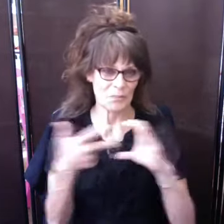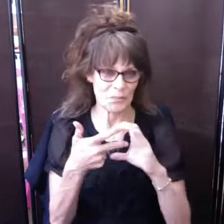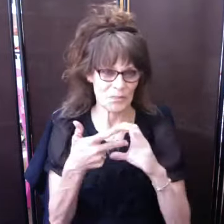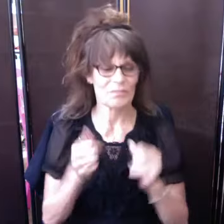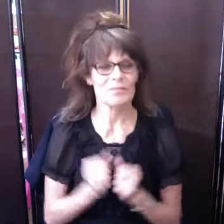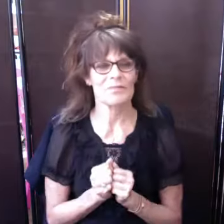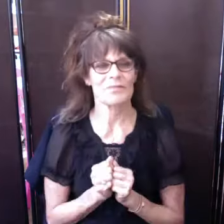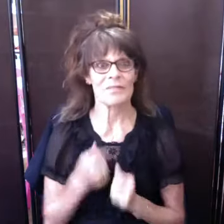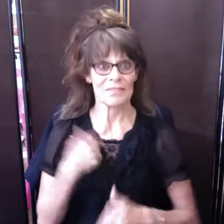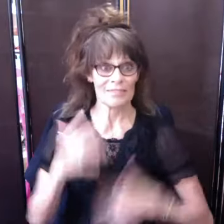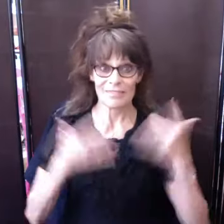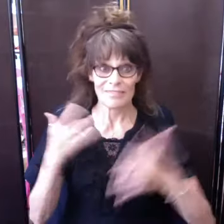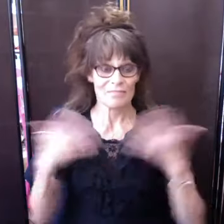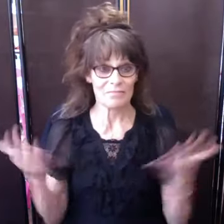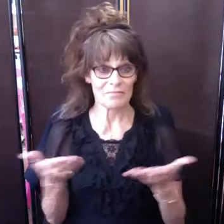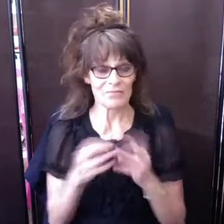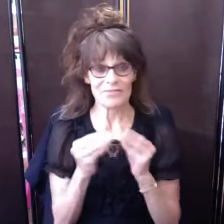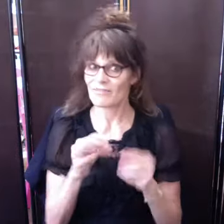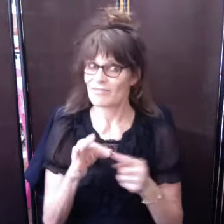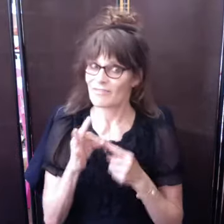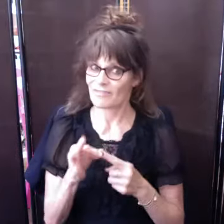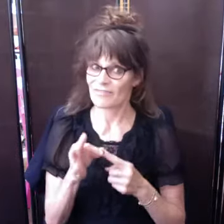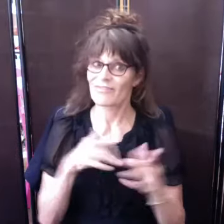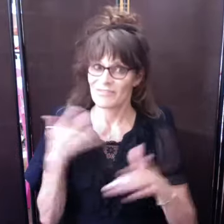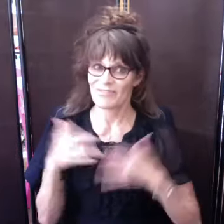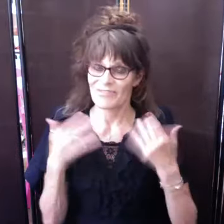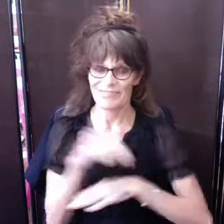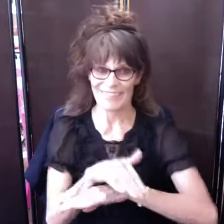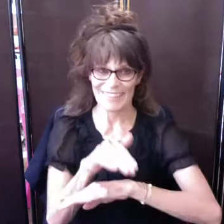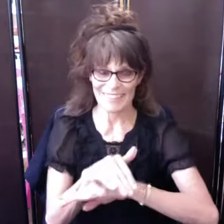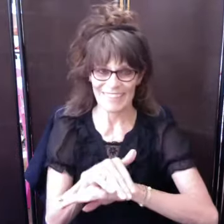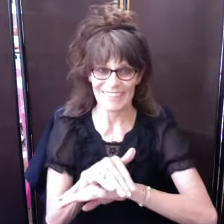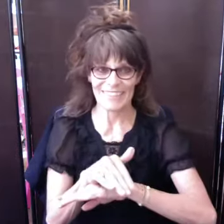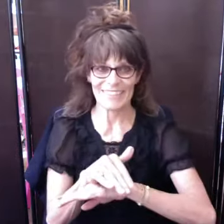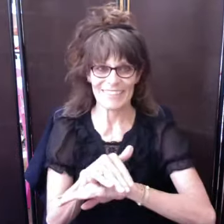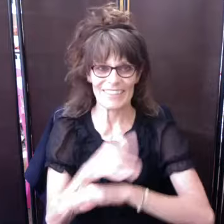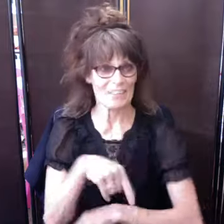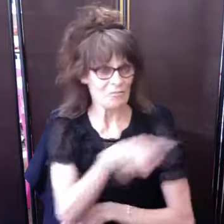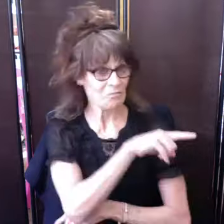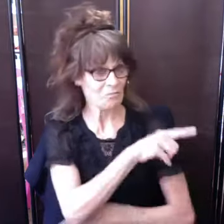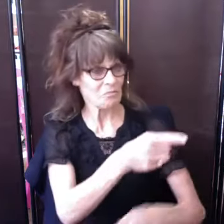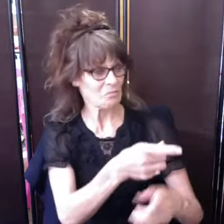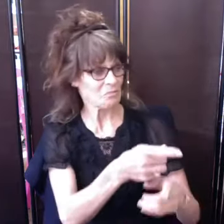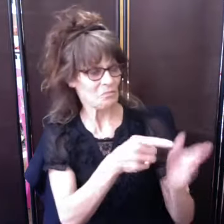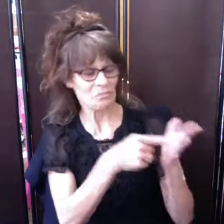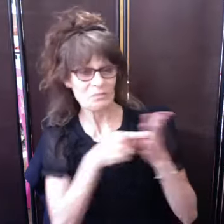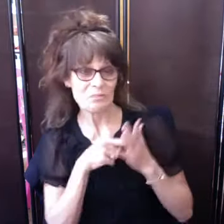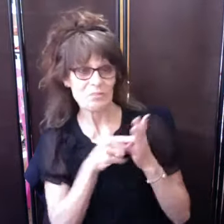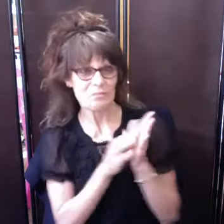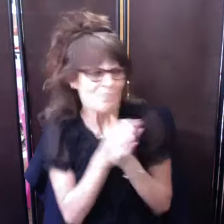Alcoholics Anonymous, but I'm especially excited to be here tonight. And they showed me enthusiasm and gratitude when I came to Alcoholics Anonymous,